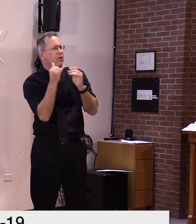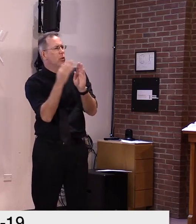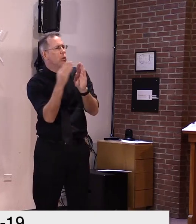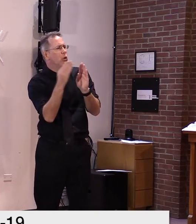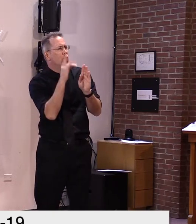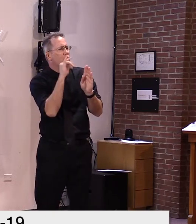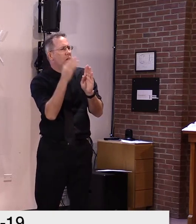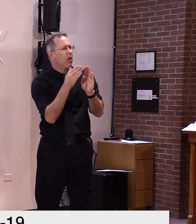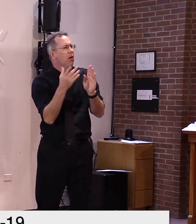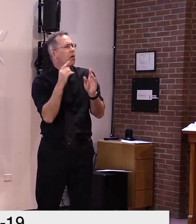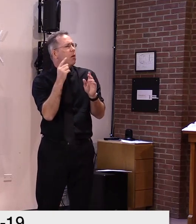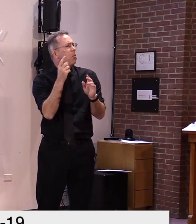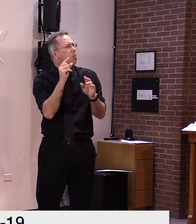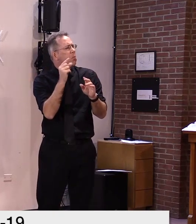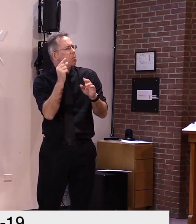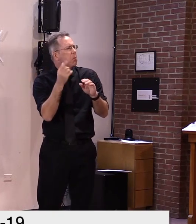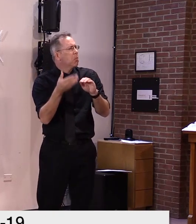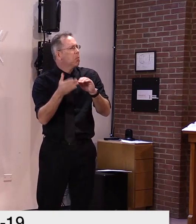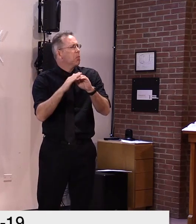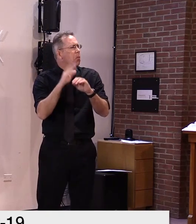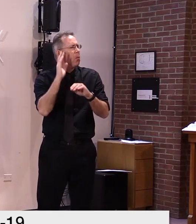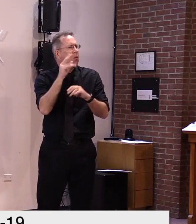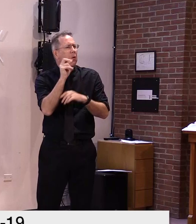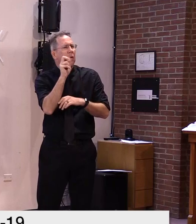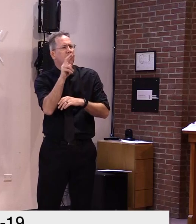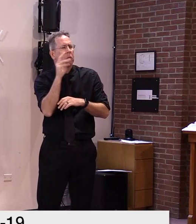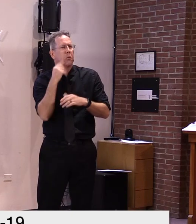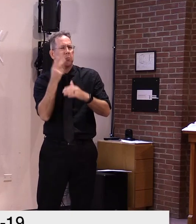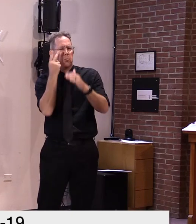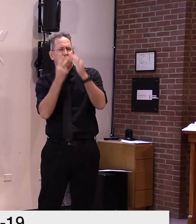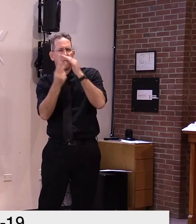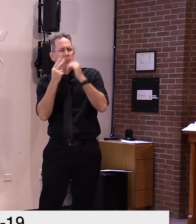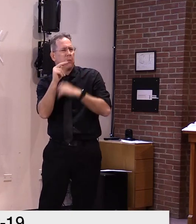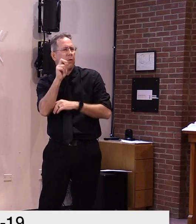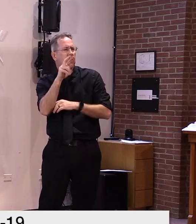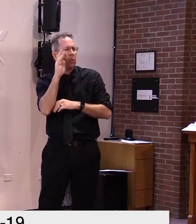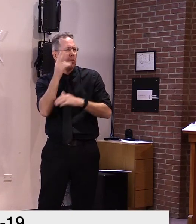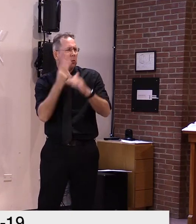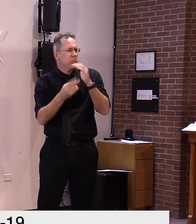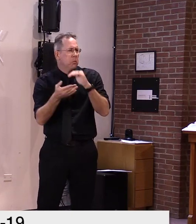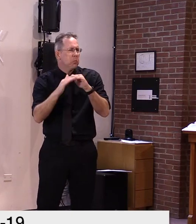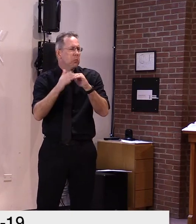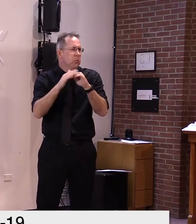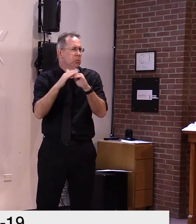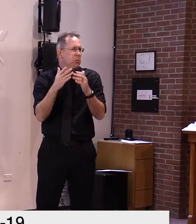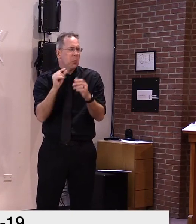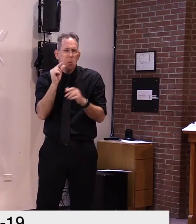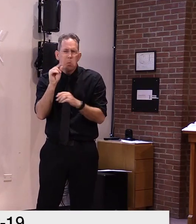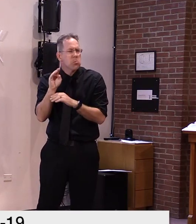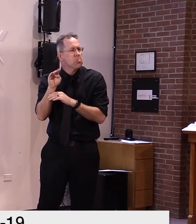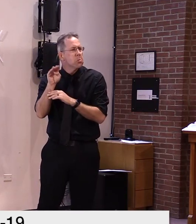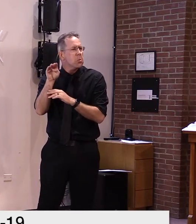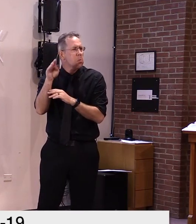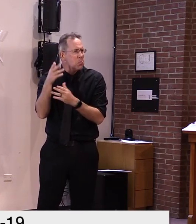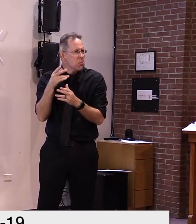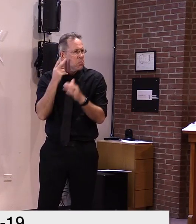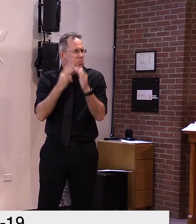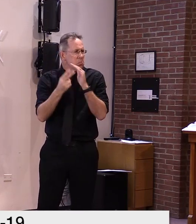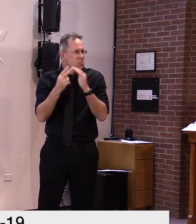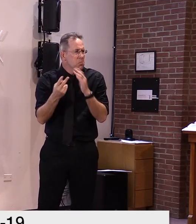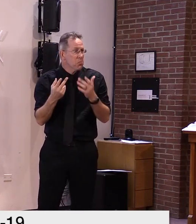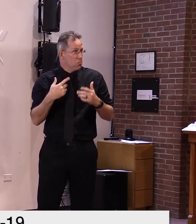although our case counts had stayed relatively low. Again, nothing that is a cause for concern, but